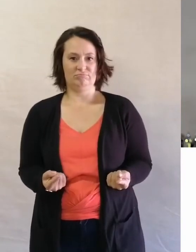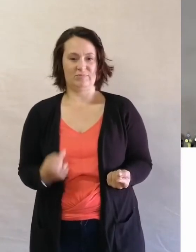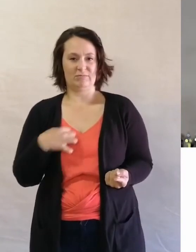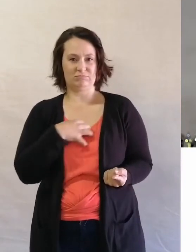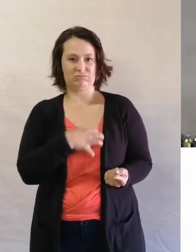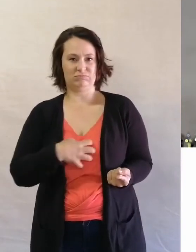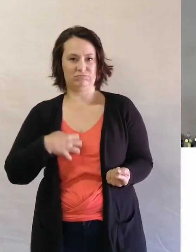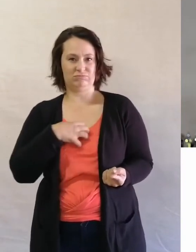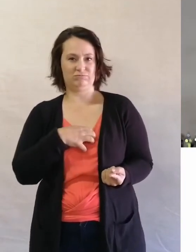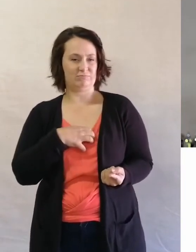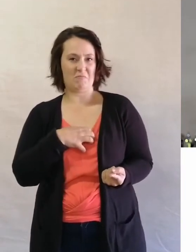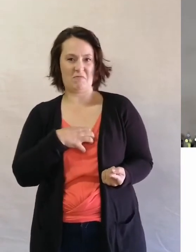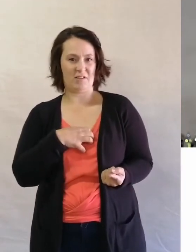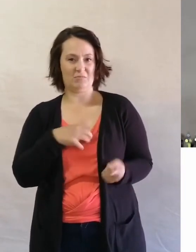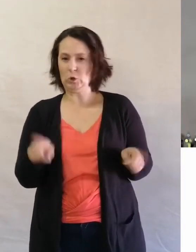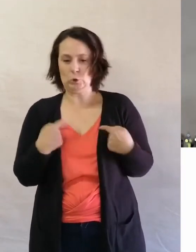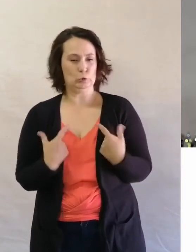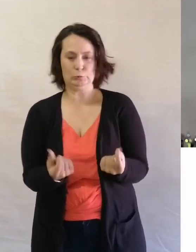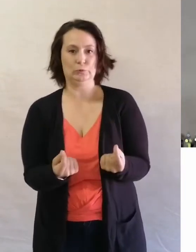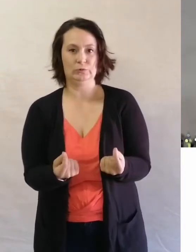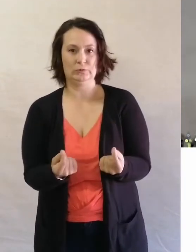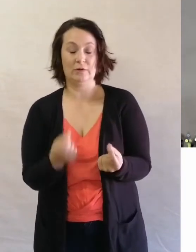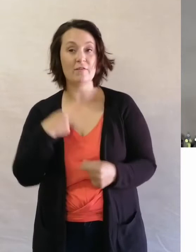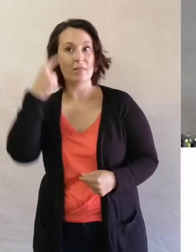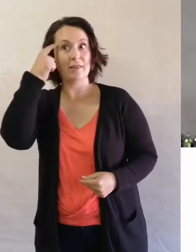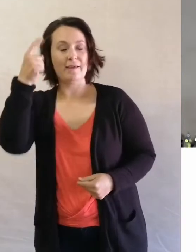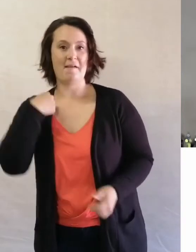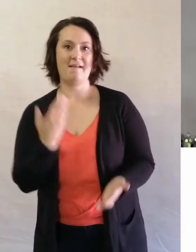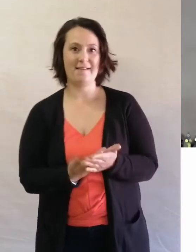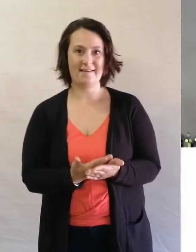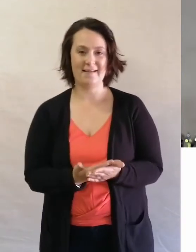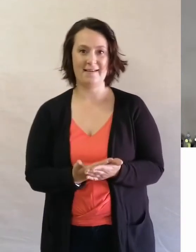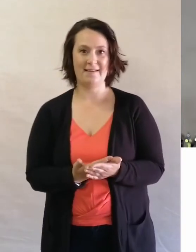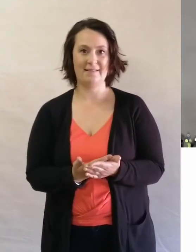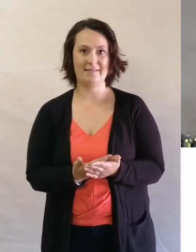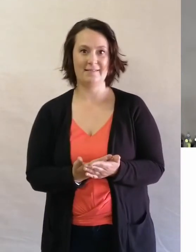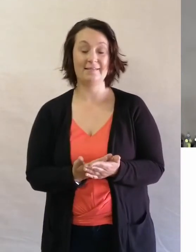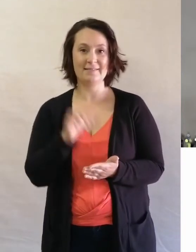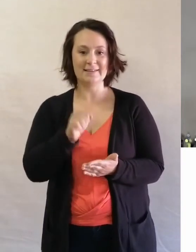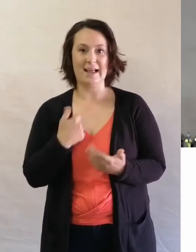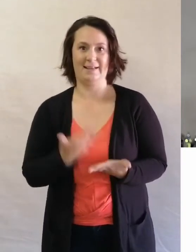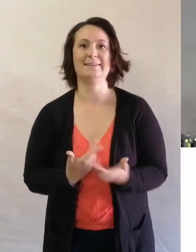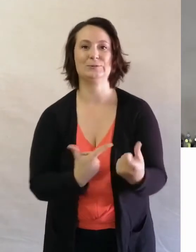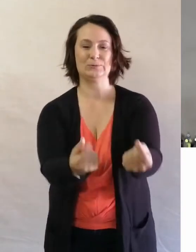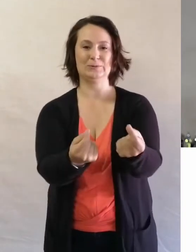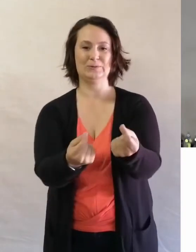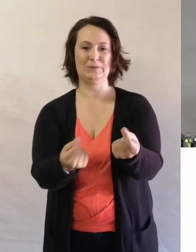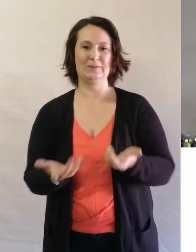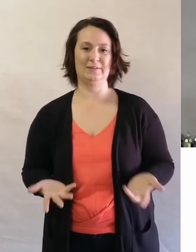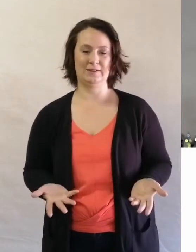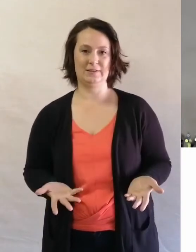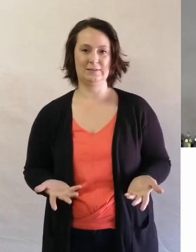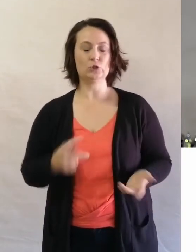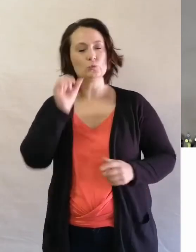he's probably 100% correct. If he thinks, I can, he's probably 100% correct. Because look, let's just say